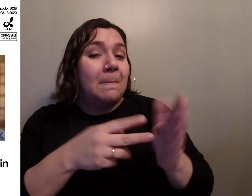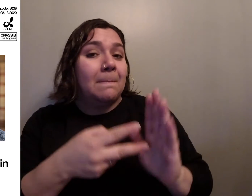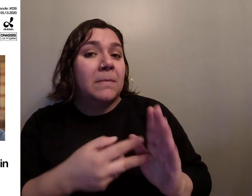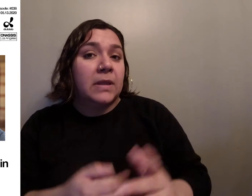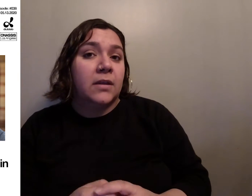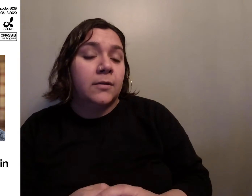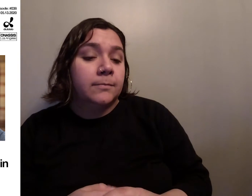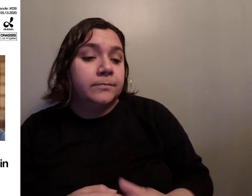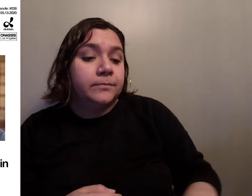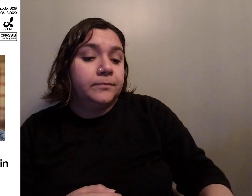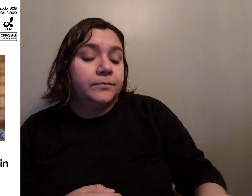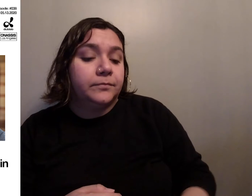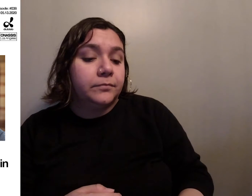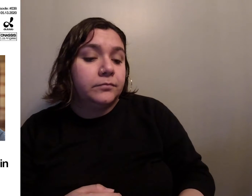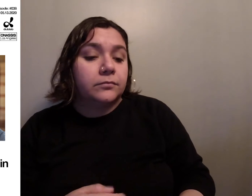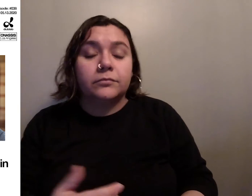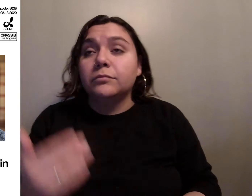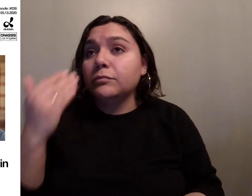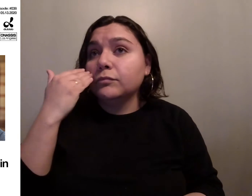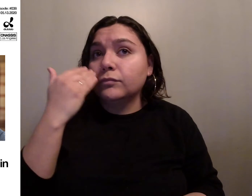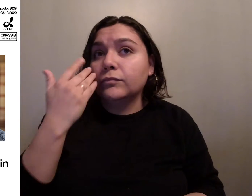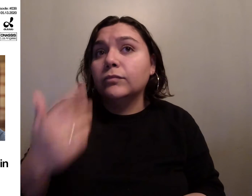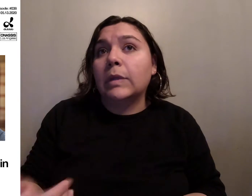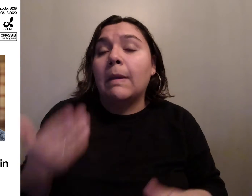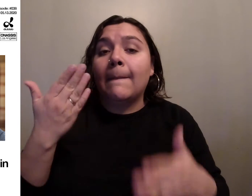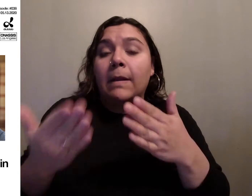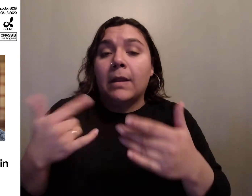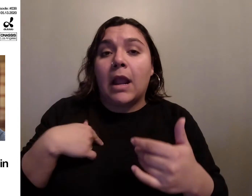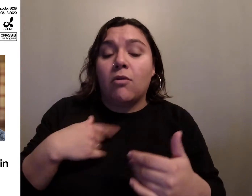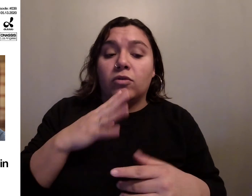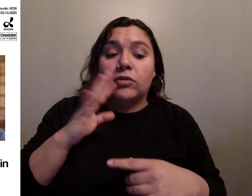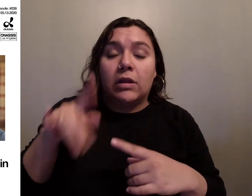reacting, and Sure. and what it might mean, and